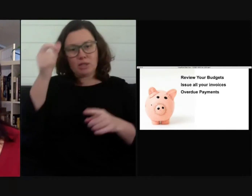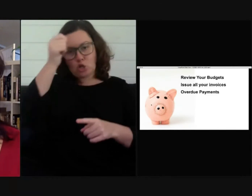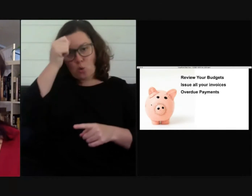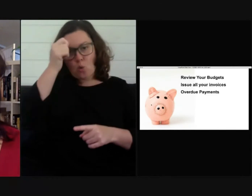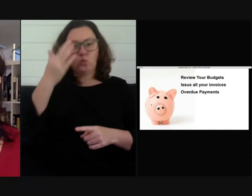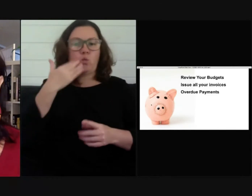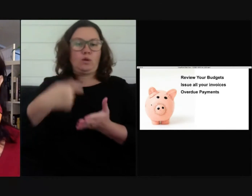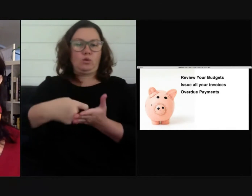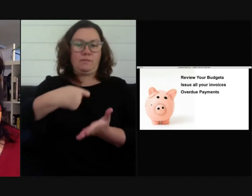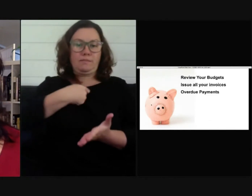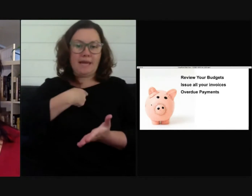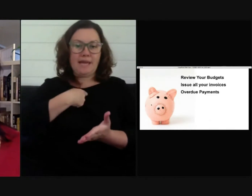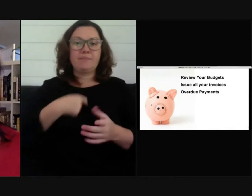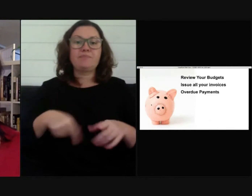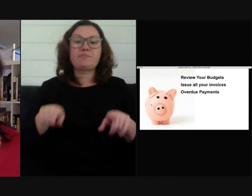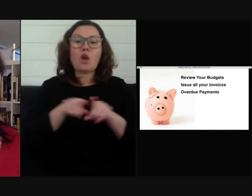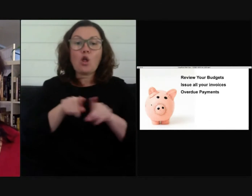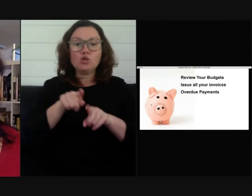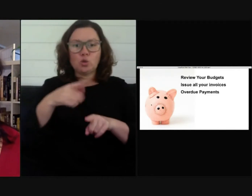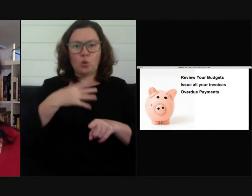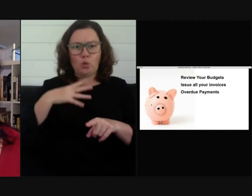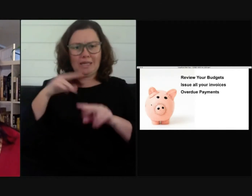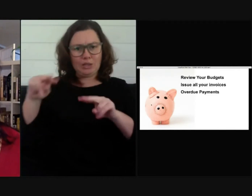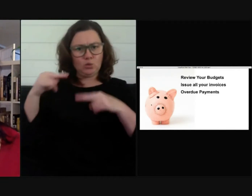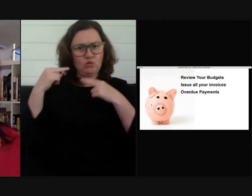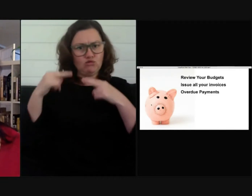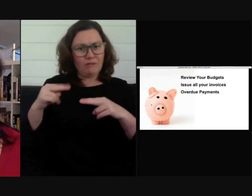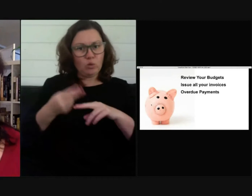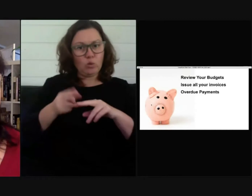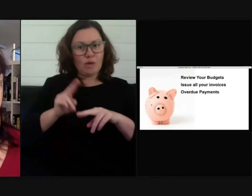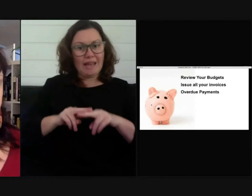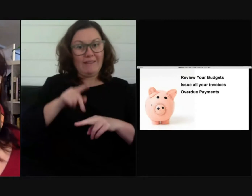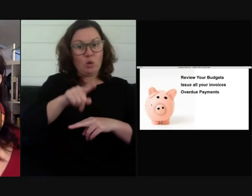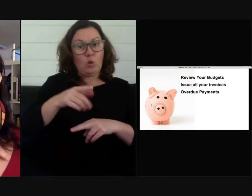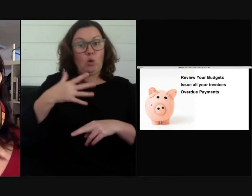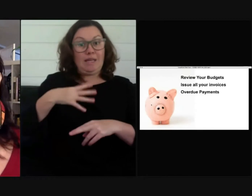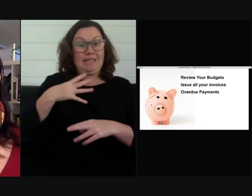payments. And again, this week I've spoken to a lot of clients who are owed money